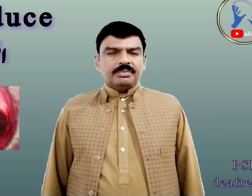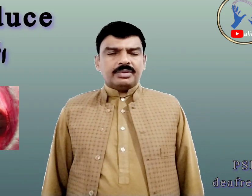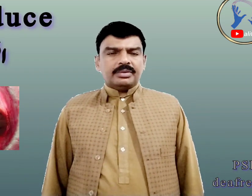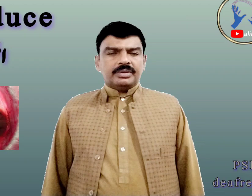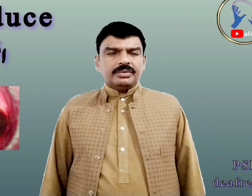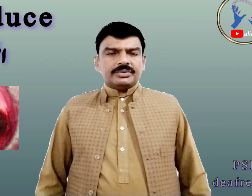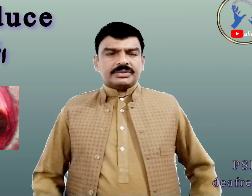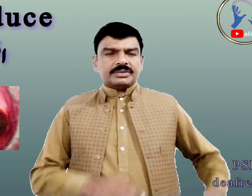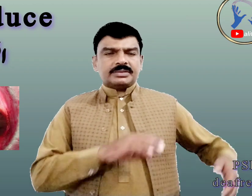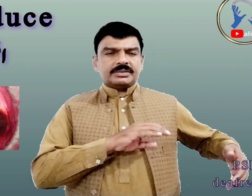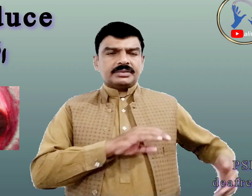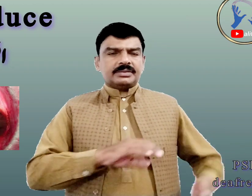reproduce,